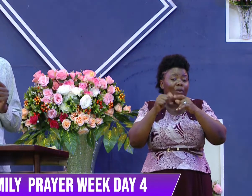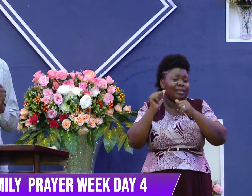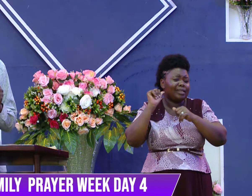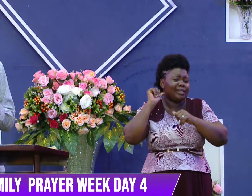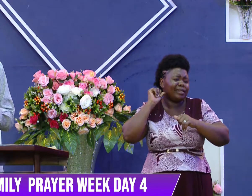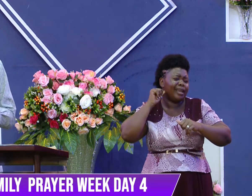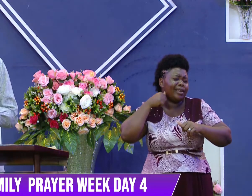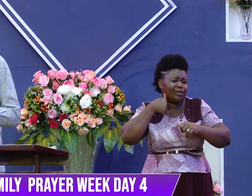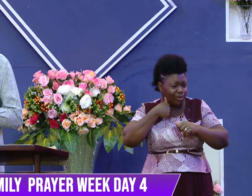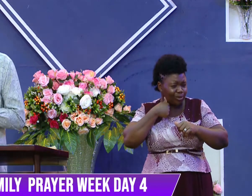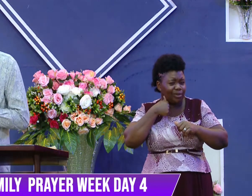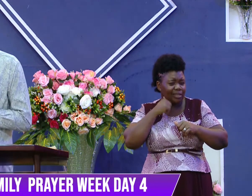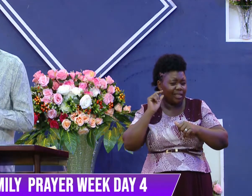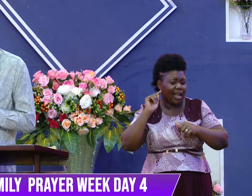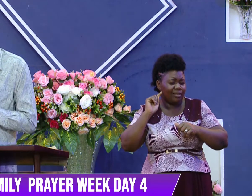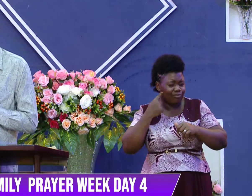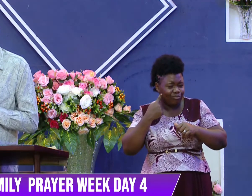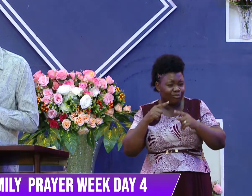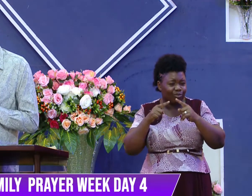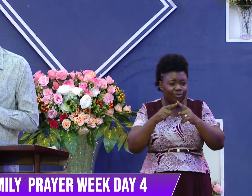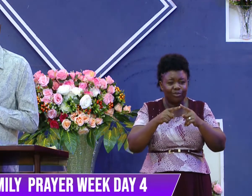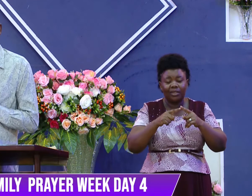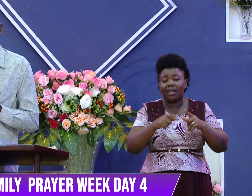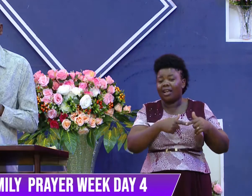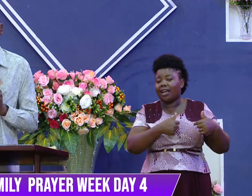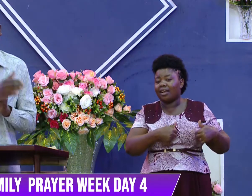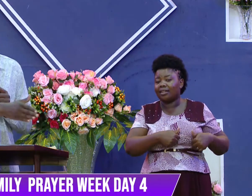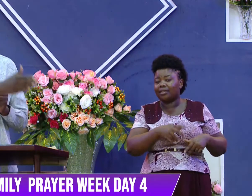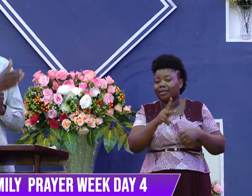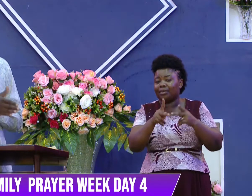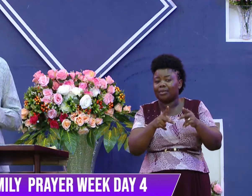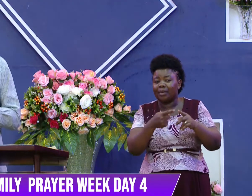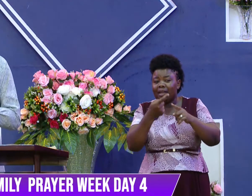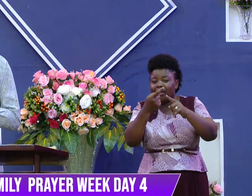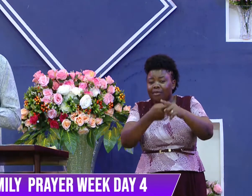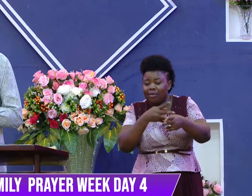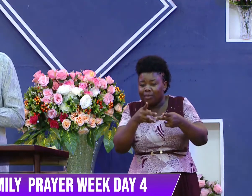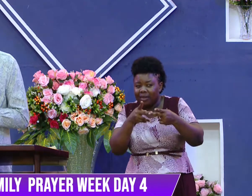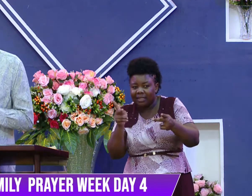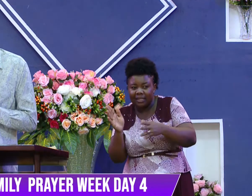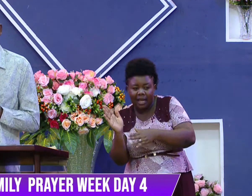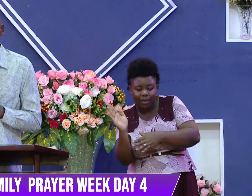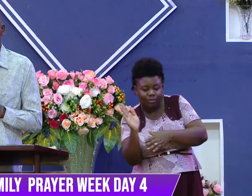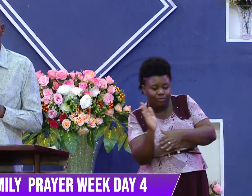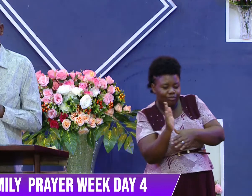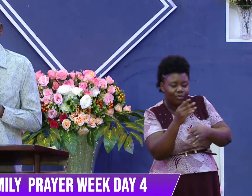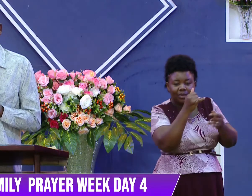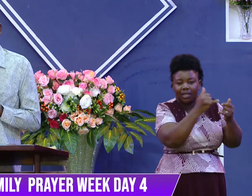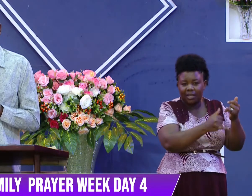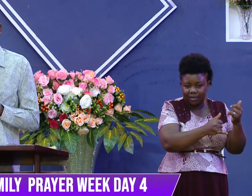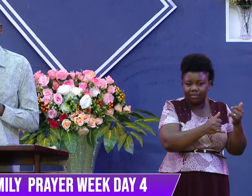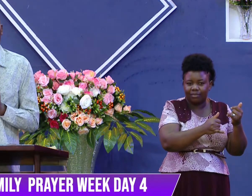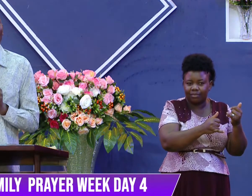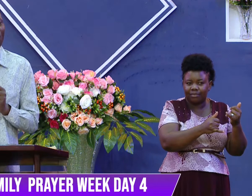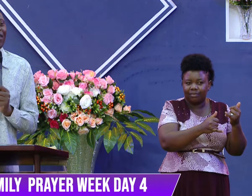speeches, our words are sweet unto the hearts of people. From where you begin from to the